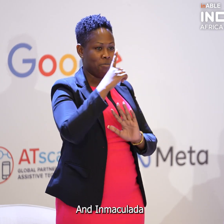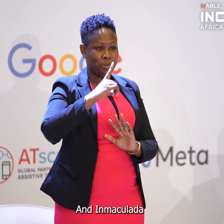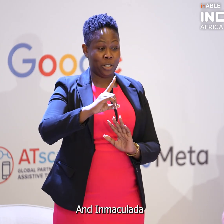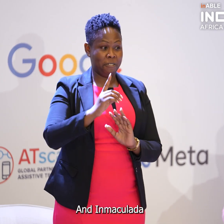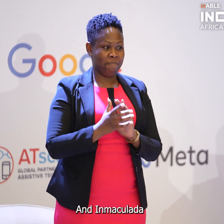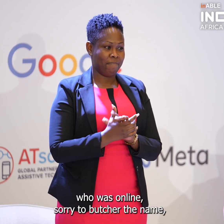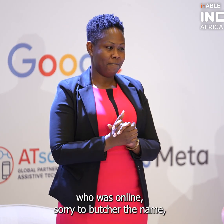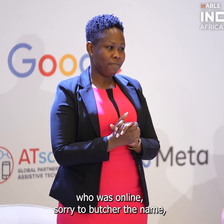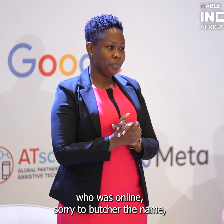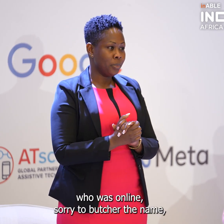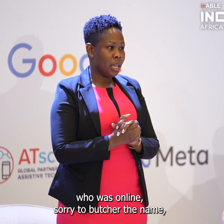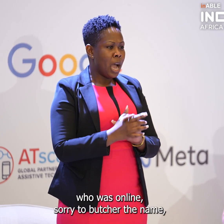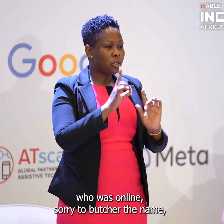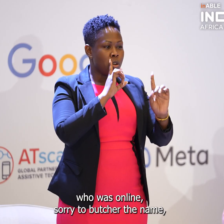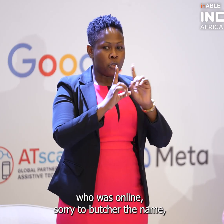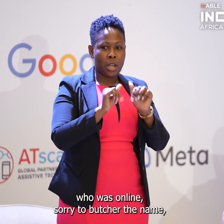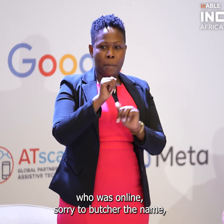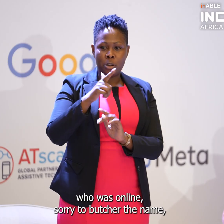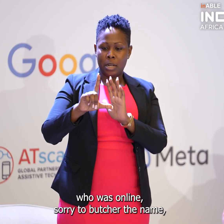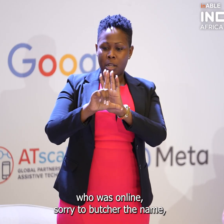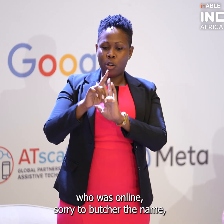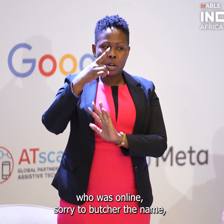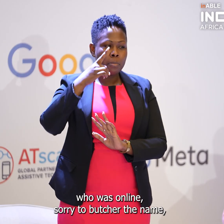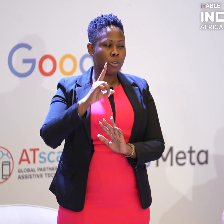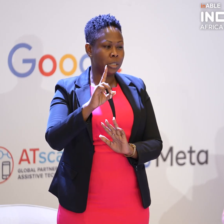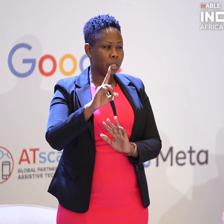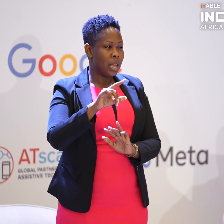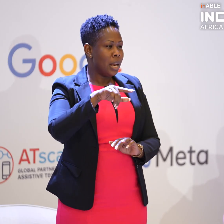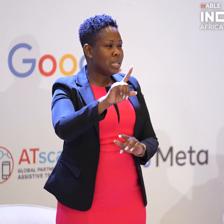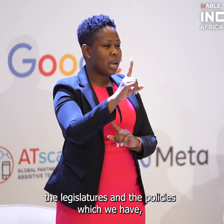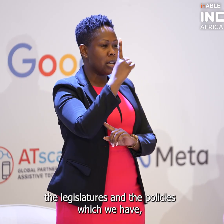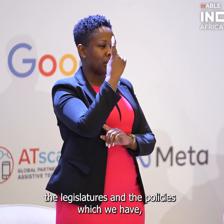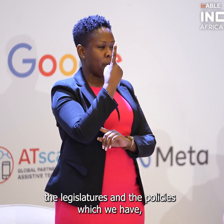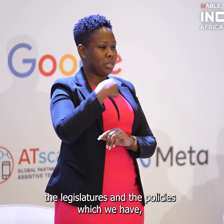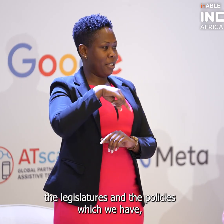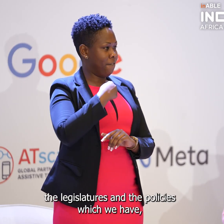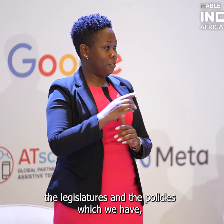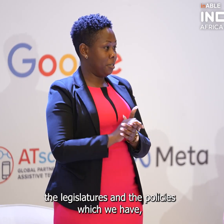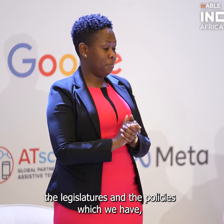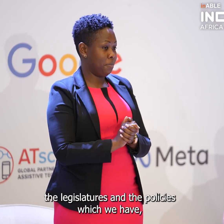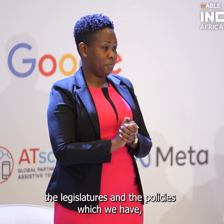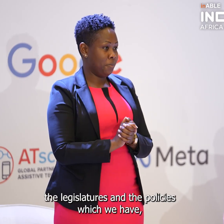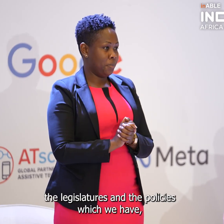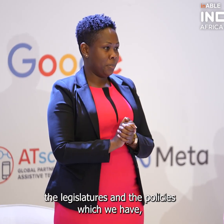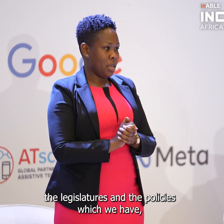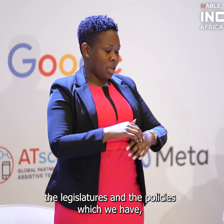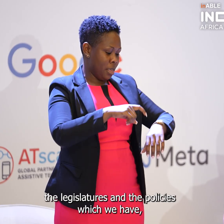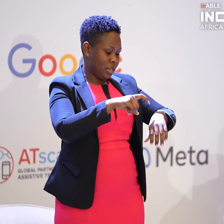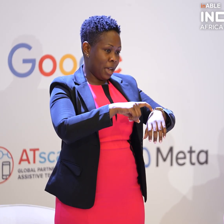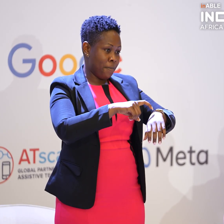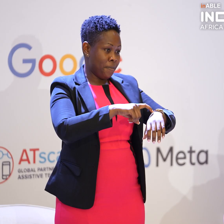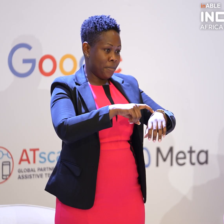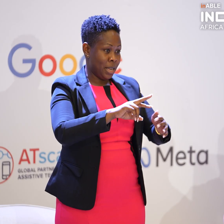and Nicolene, who was online, sorry to butcher the name, the legislatures and the policies which we